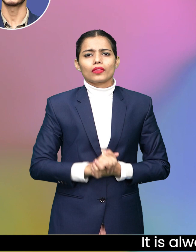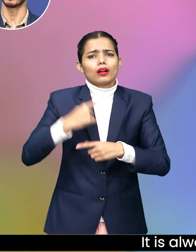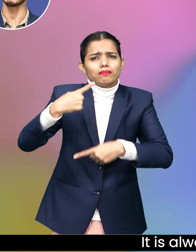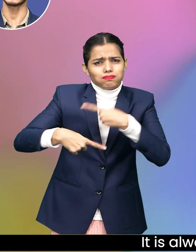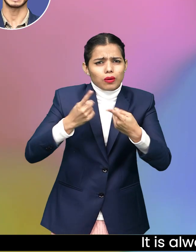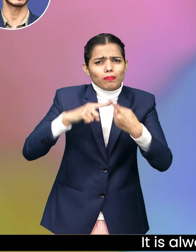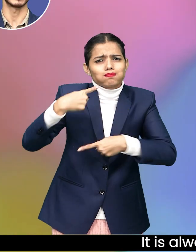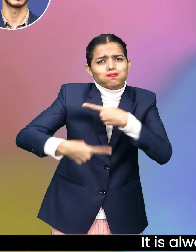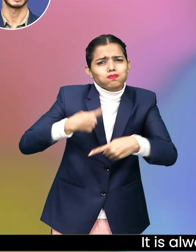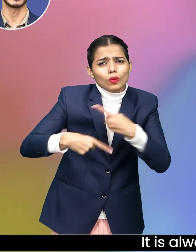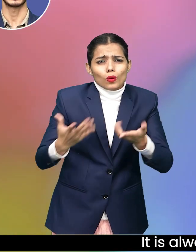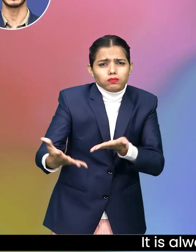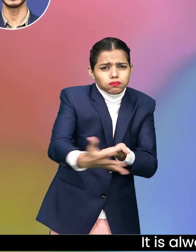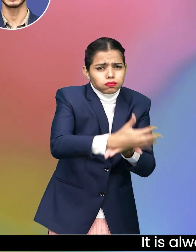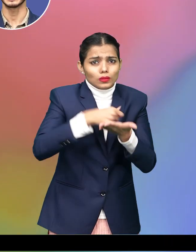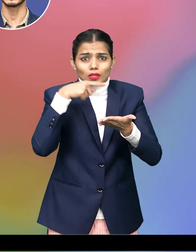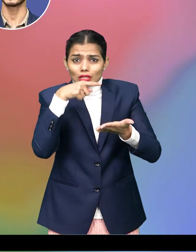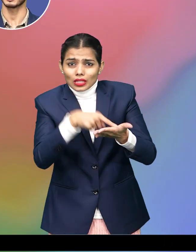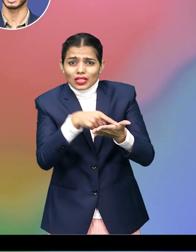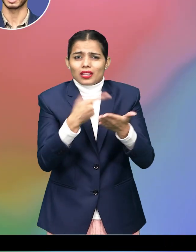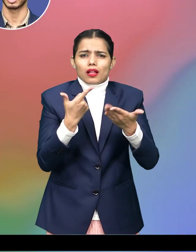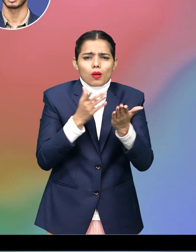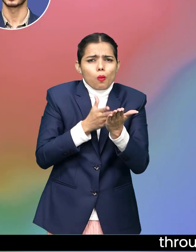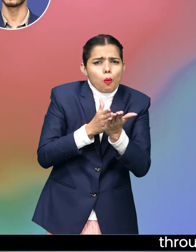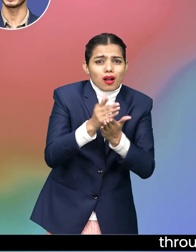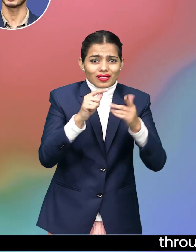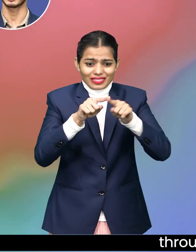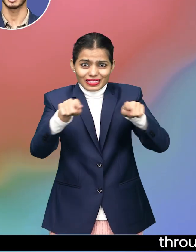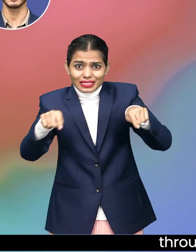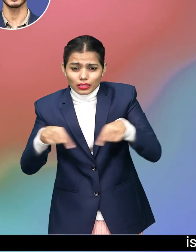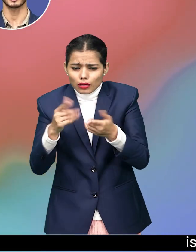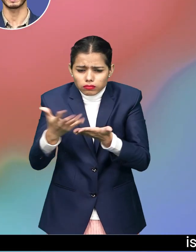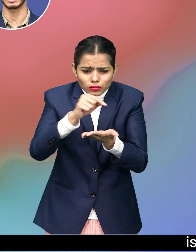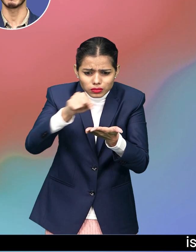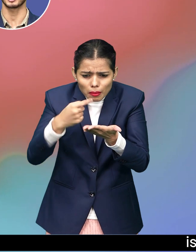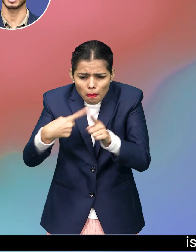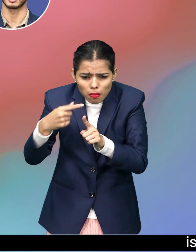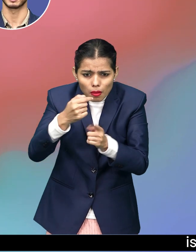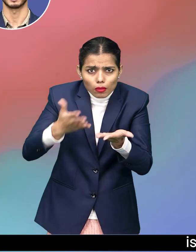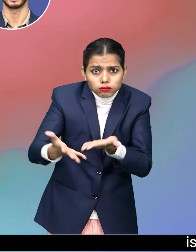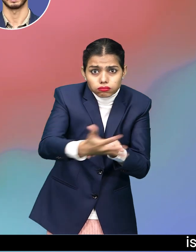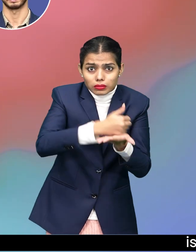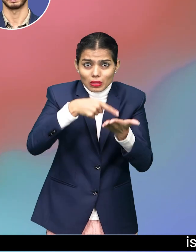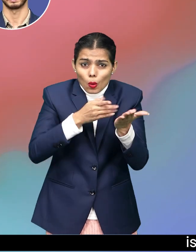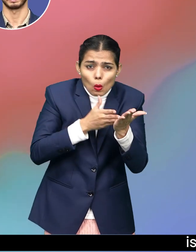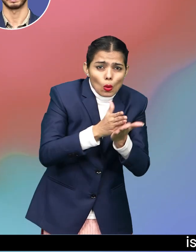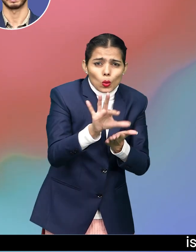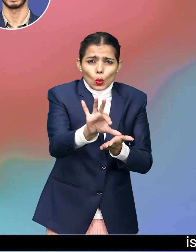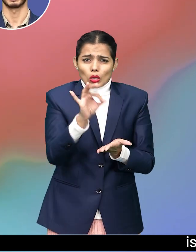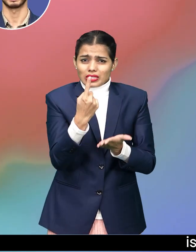It is always connected in a series in a circuit through which the current is to be measured.